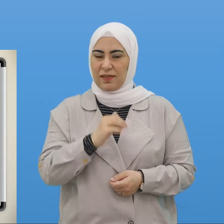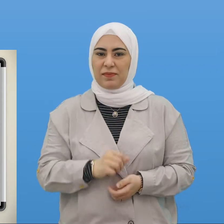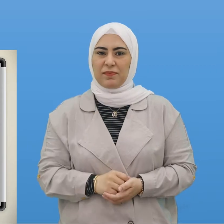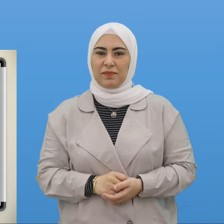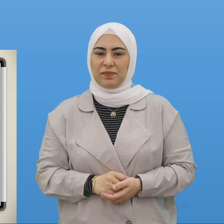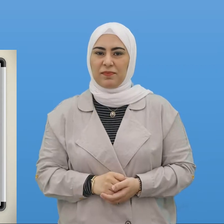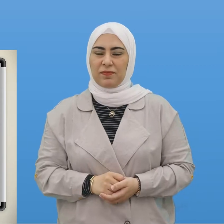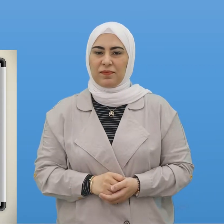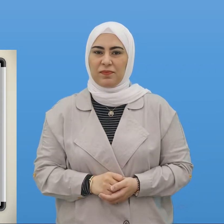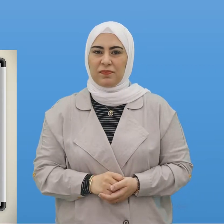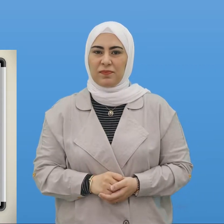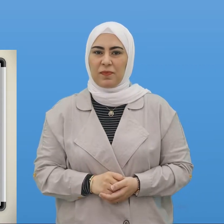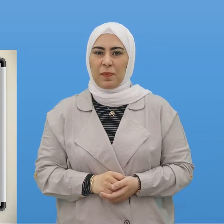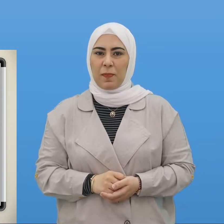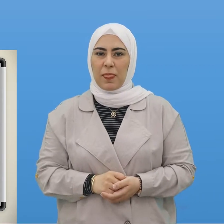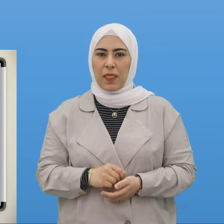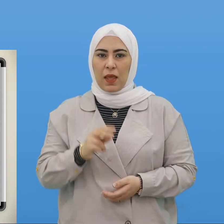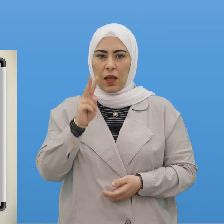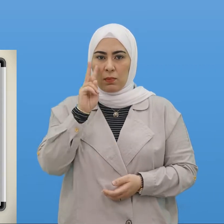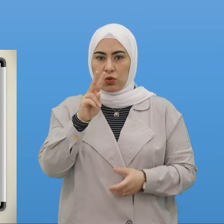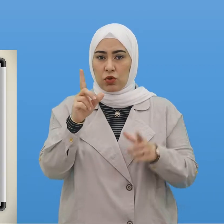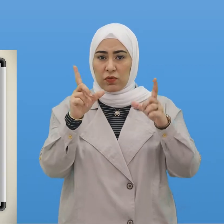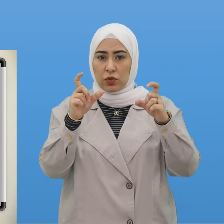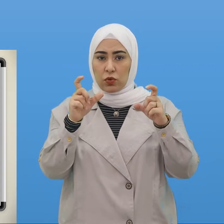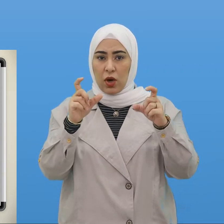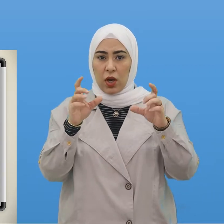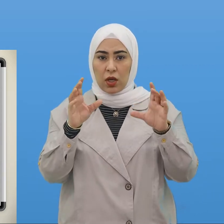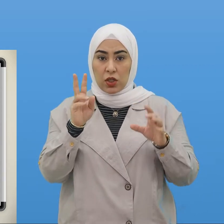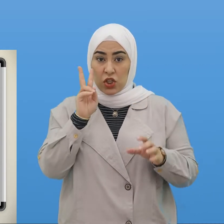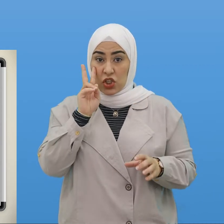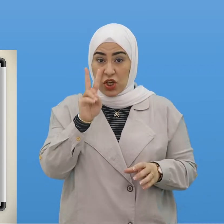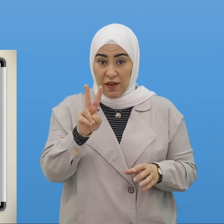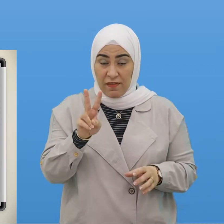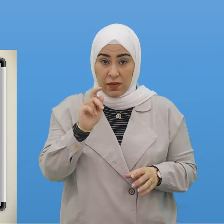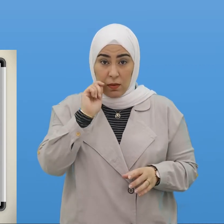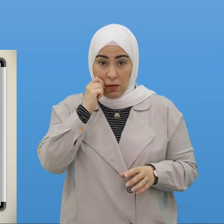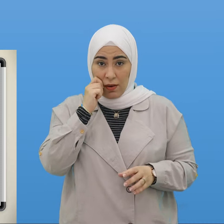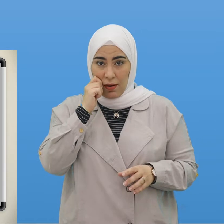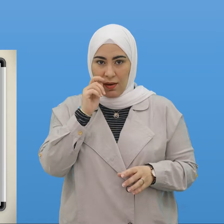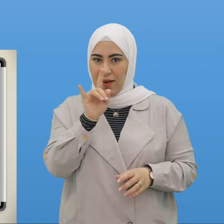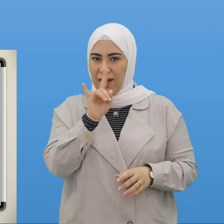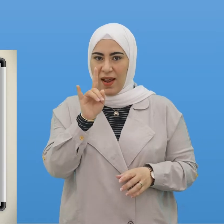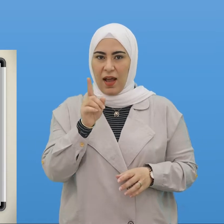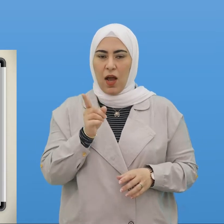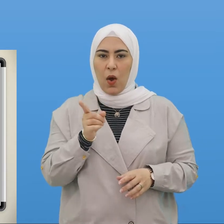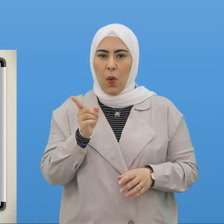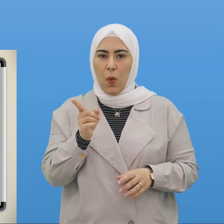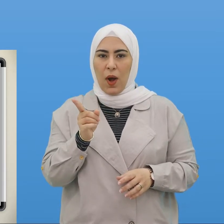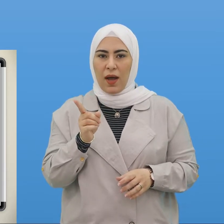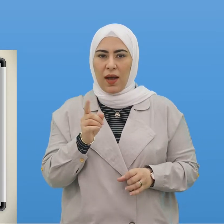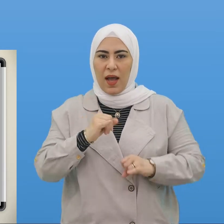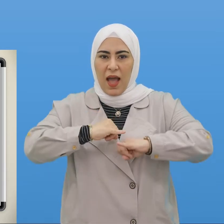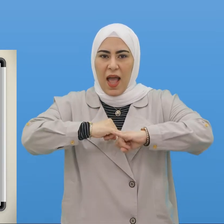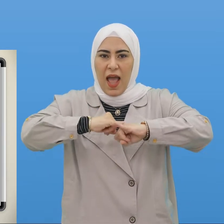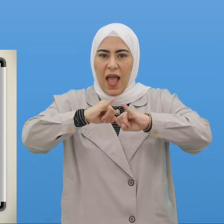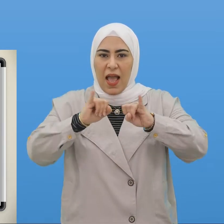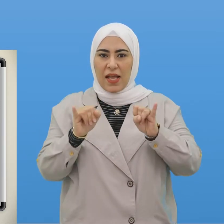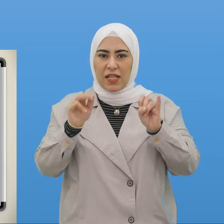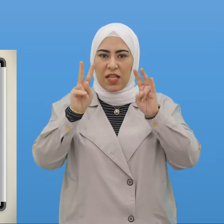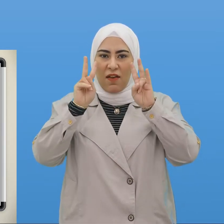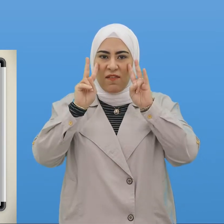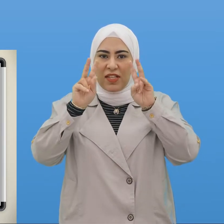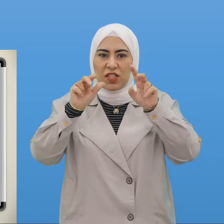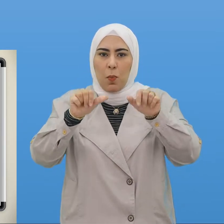ones. Now, where is the man in the picture? He's invisible. Invisible is an adjective that